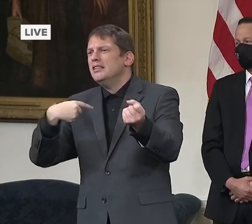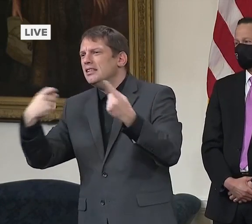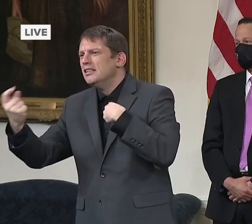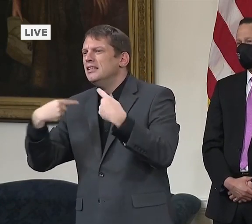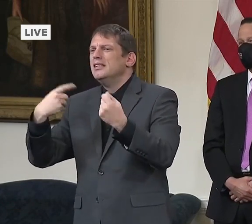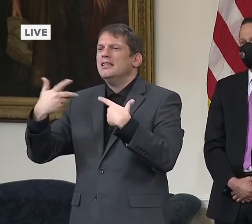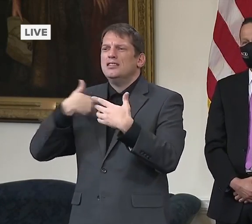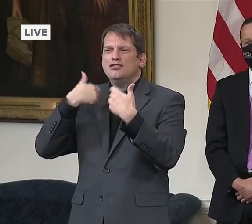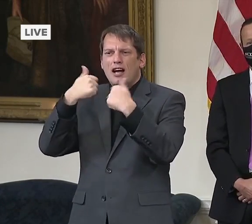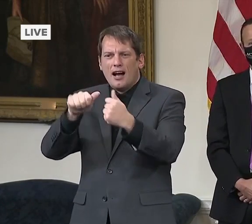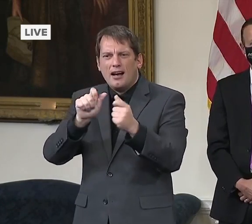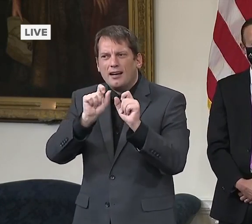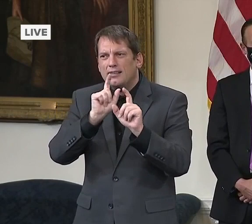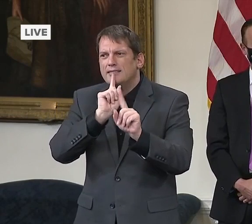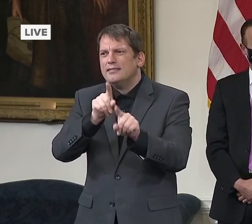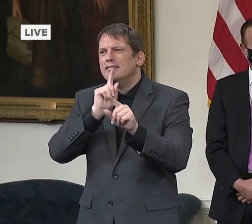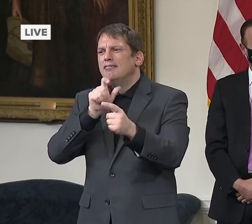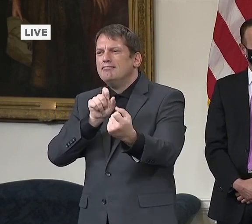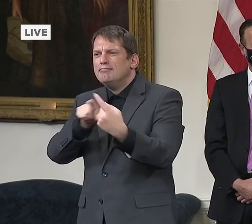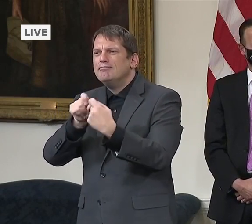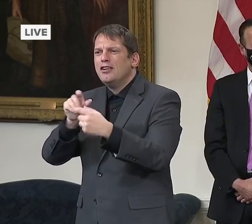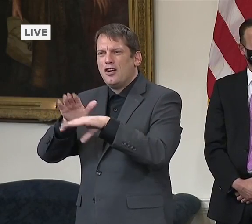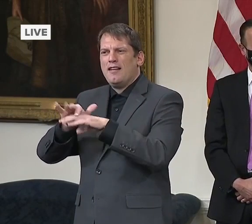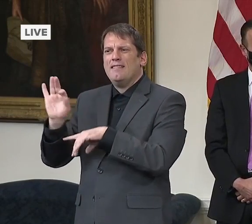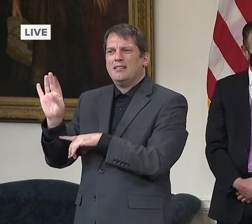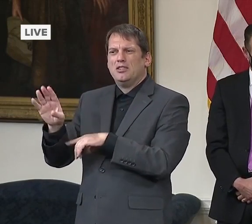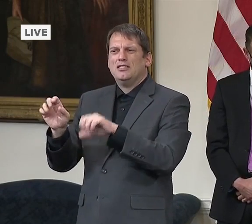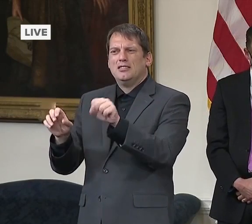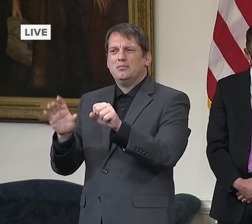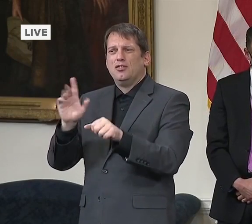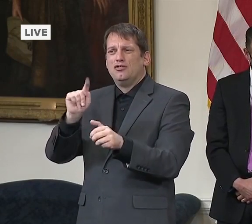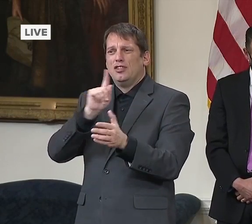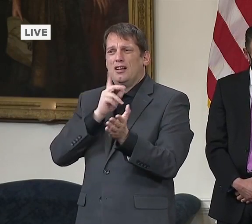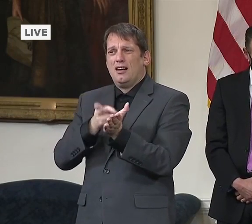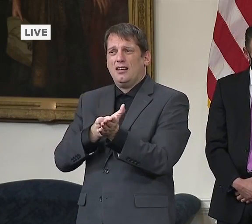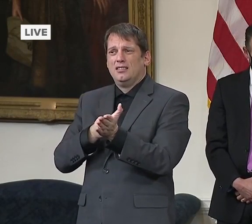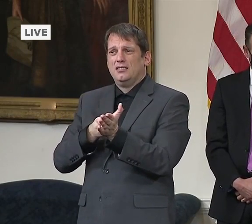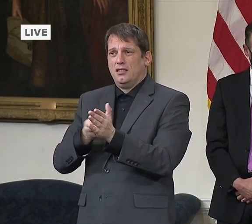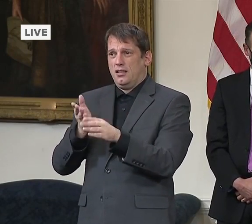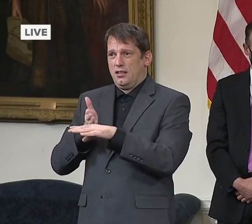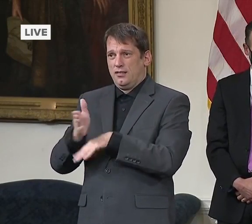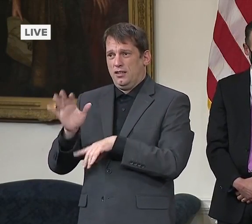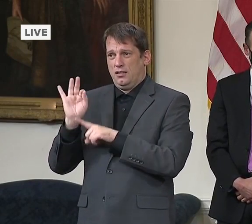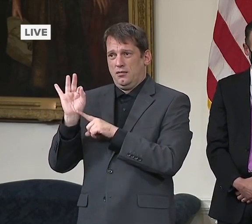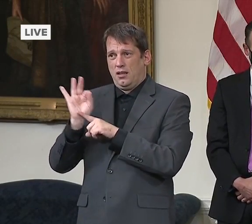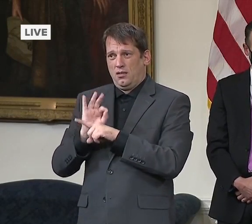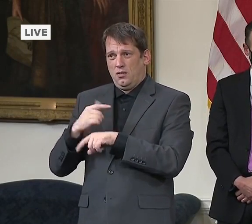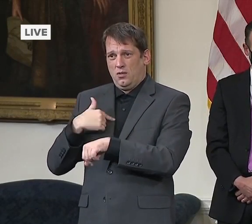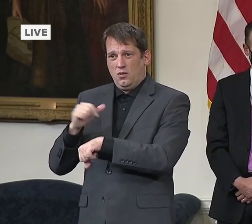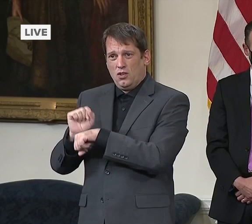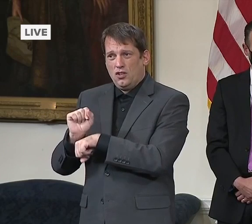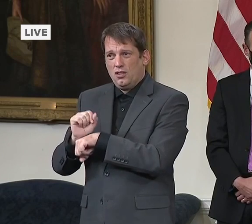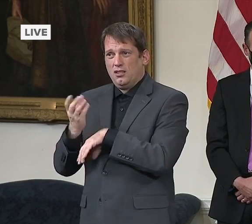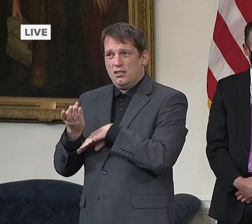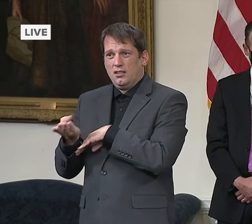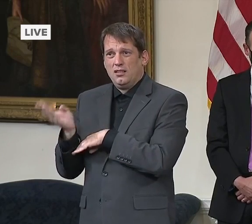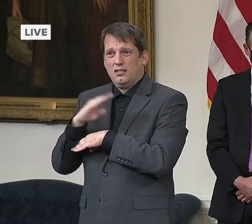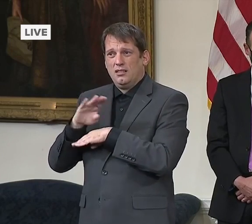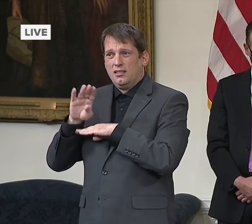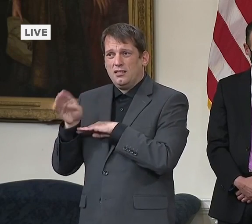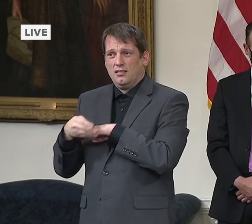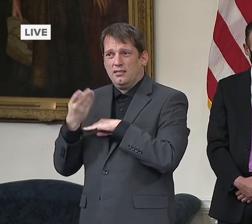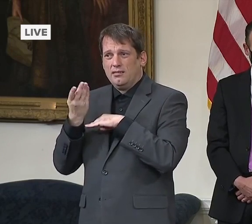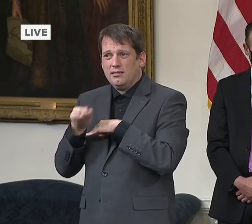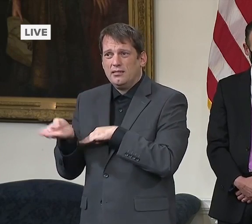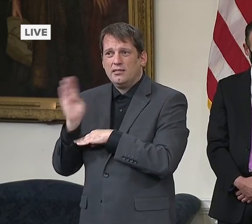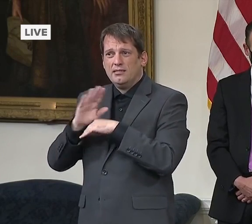themselves, and quite frankly, after 9 months of working day and night, 7 days a week, I woke up at 3 this